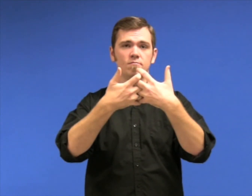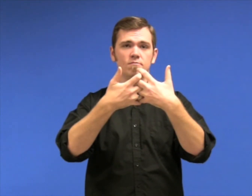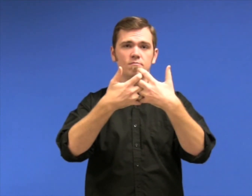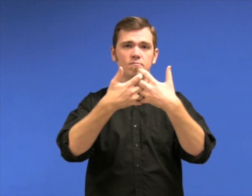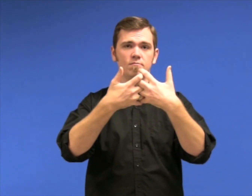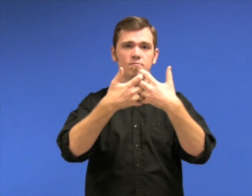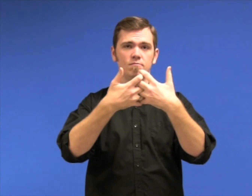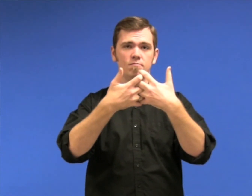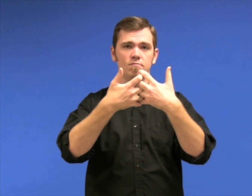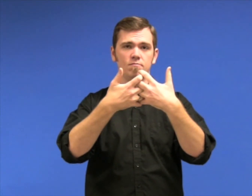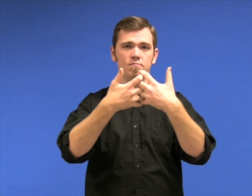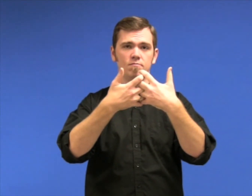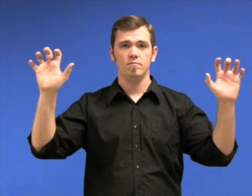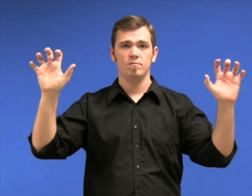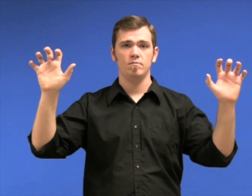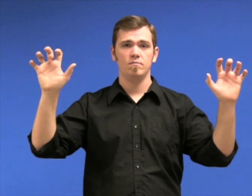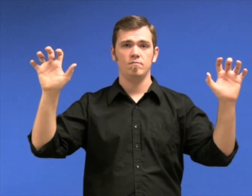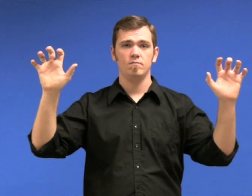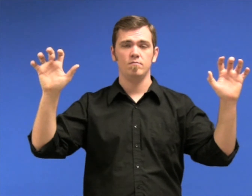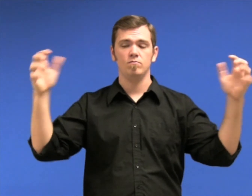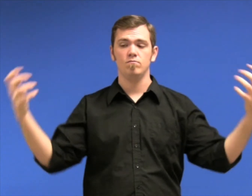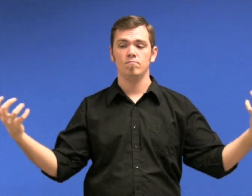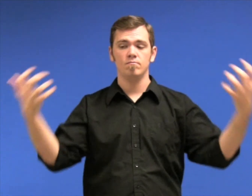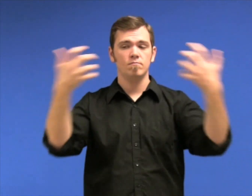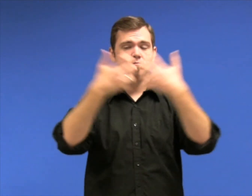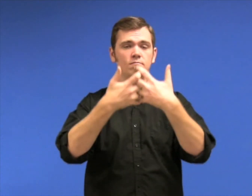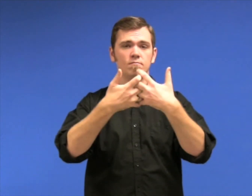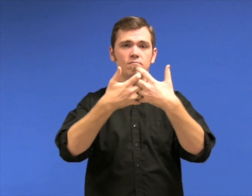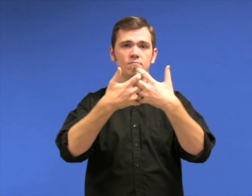like both people's things are being mixed together. Roommate.